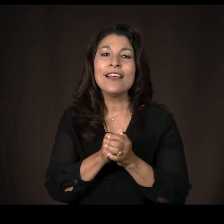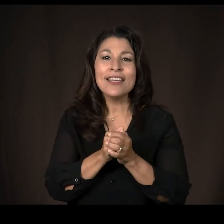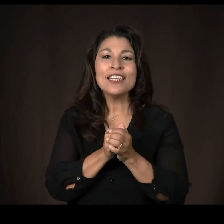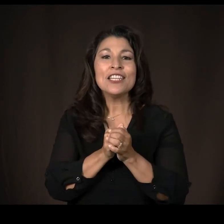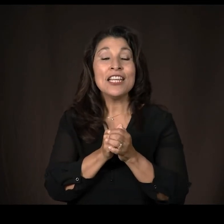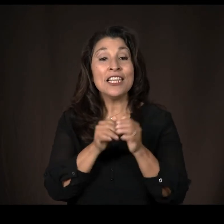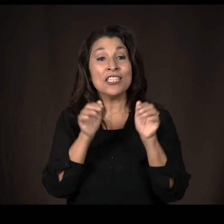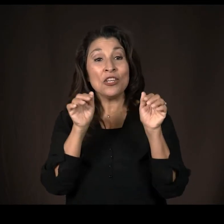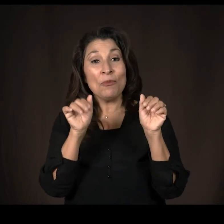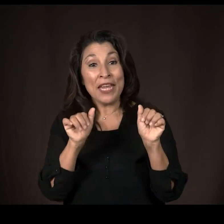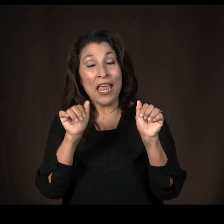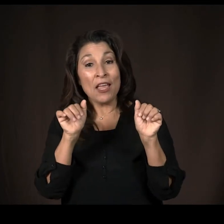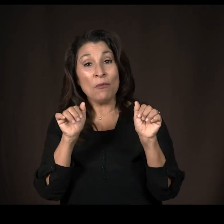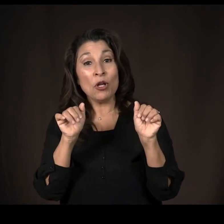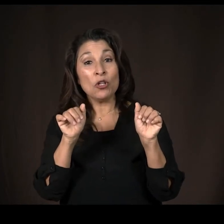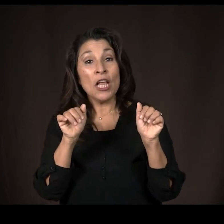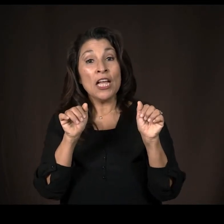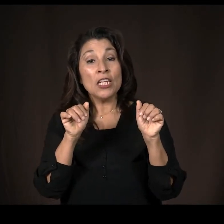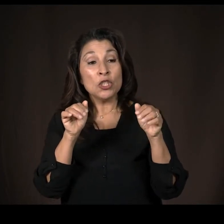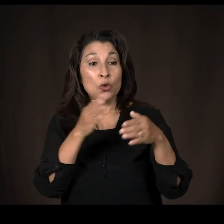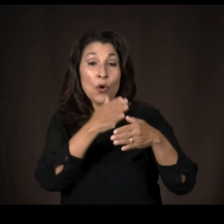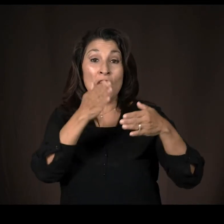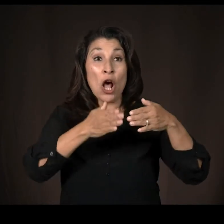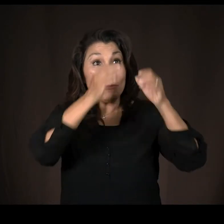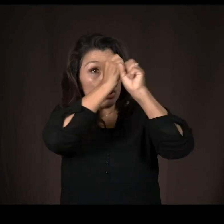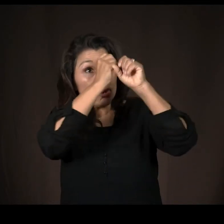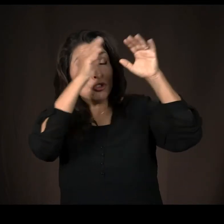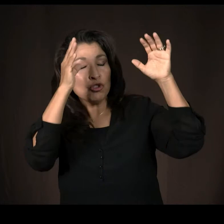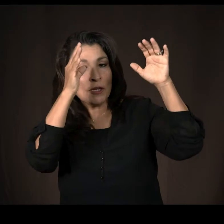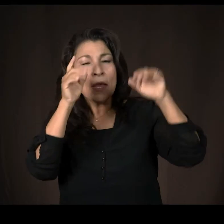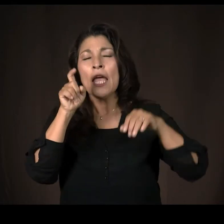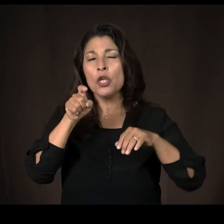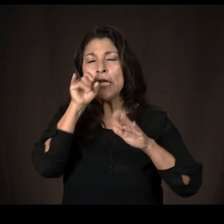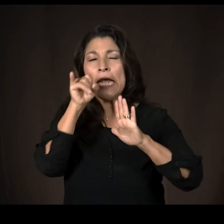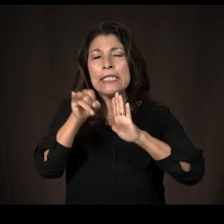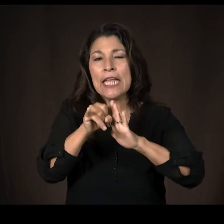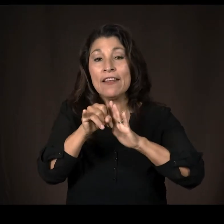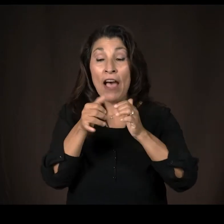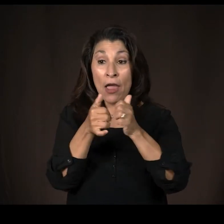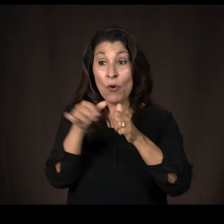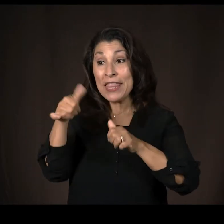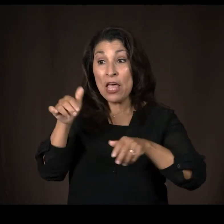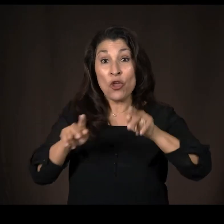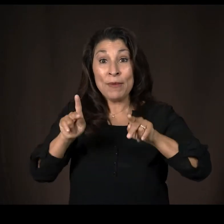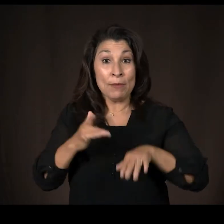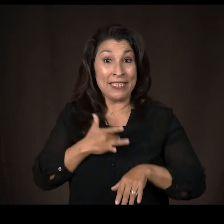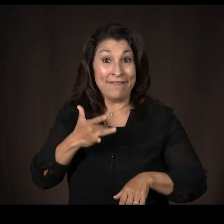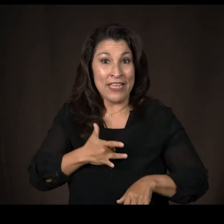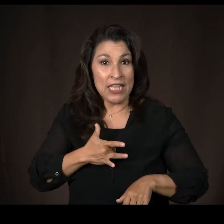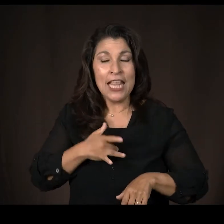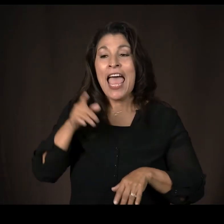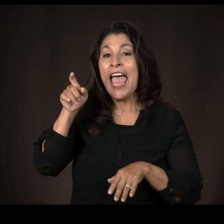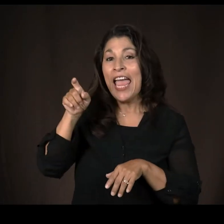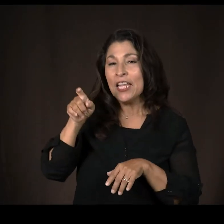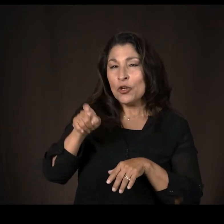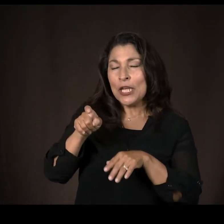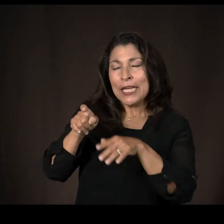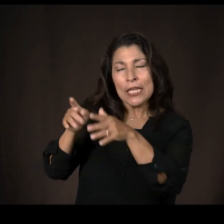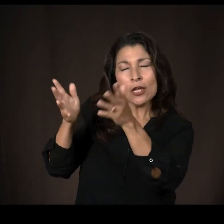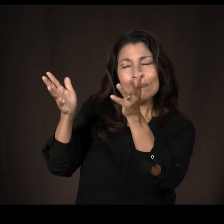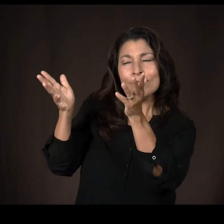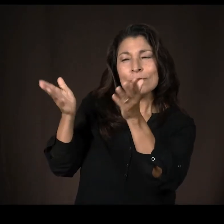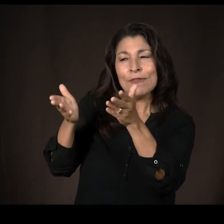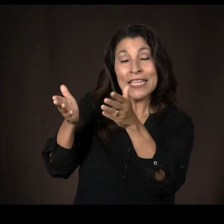To accomplish your dream, you have to identify with the feelings of other people, and you must draw them in,